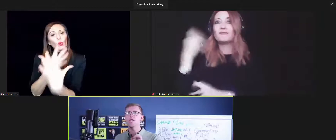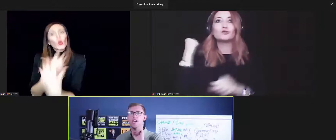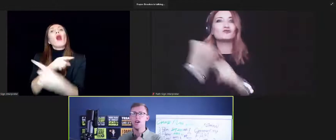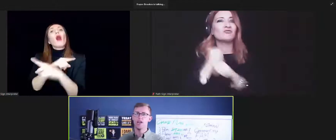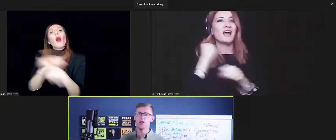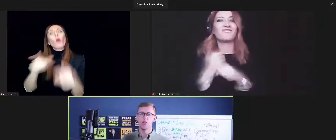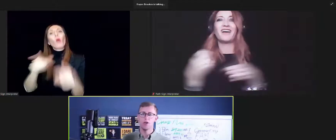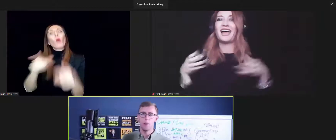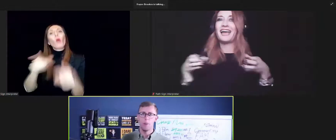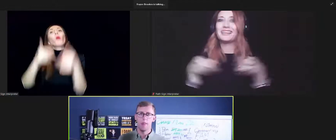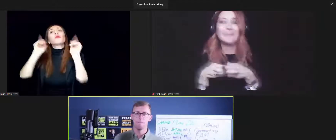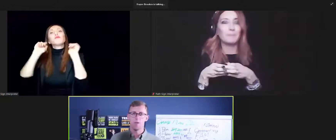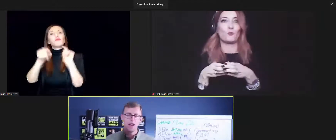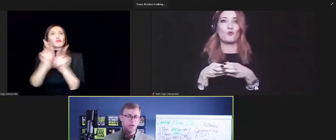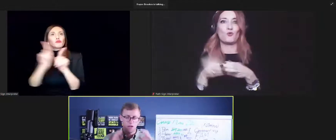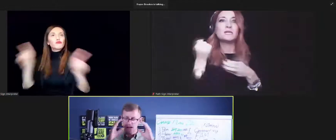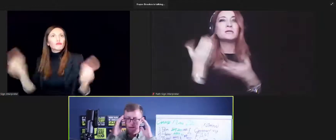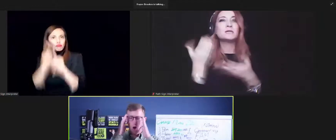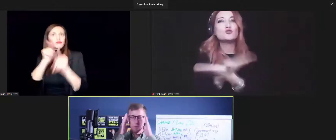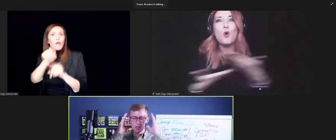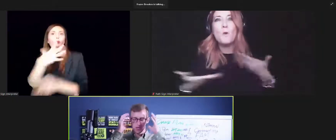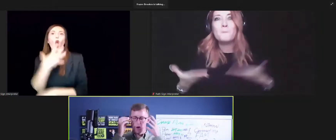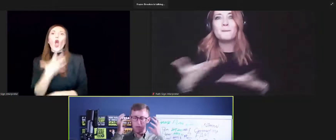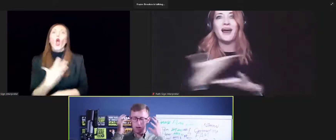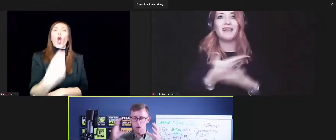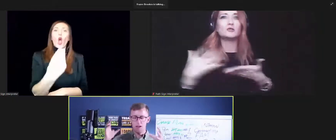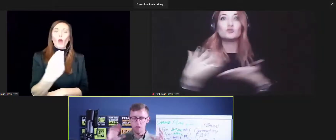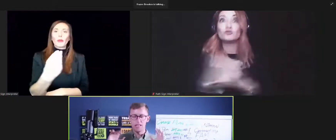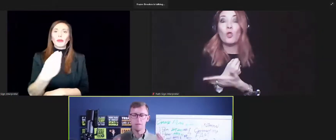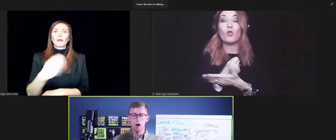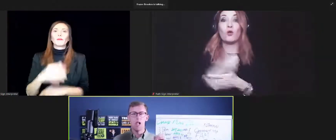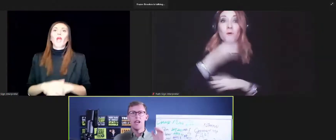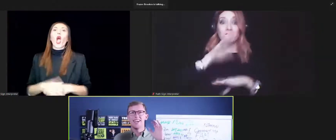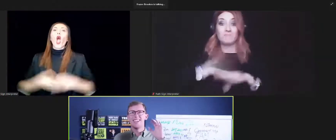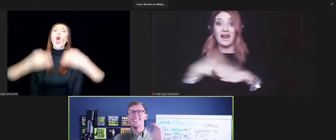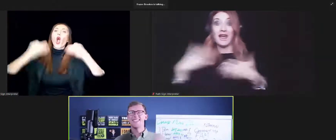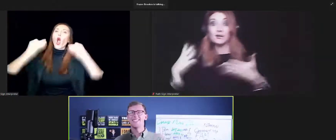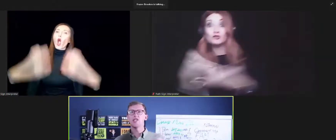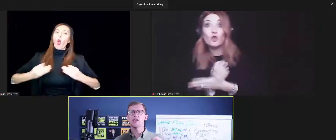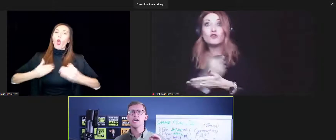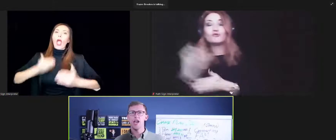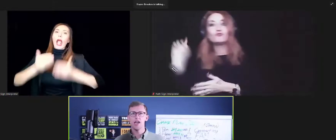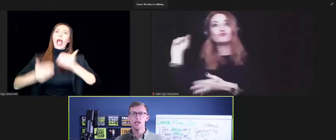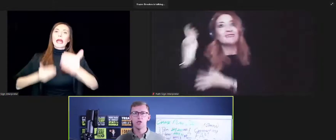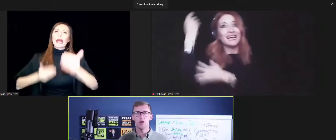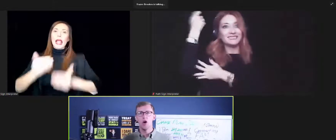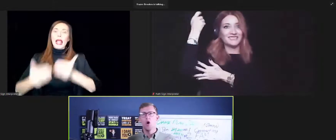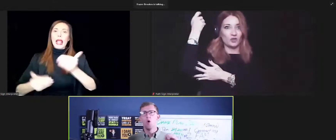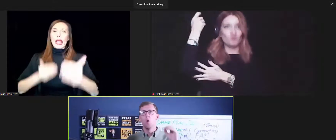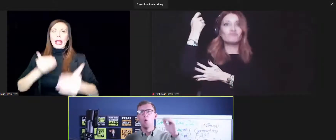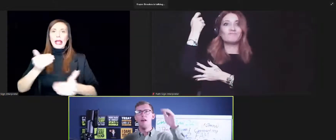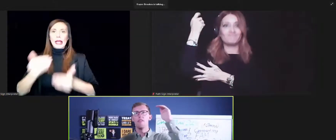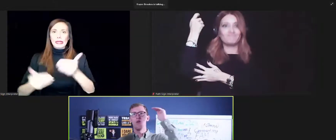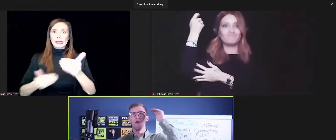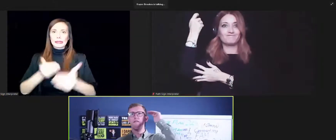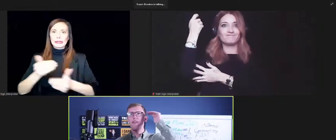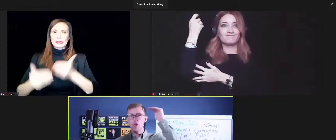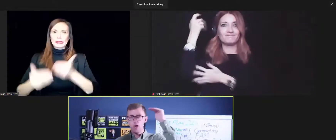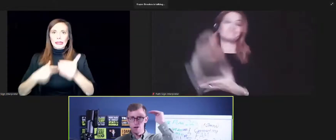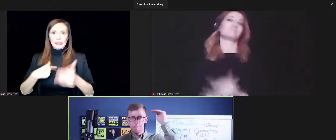Consistency occurs, I hope this can be translated, but consistency occurs when